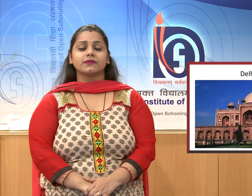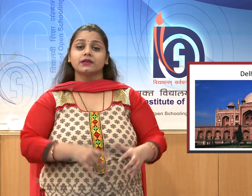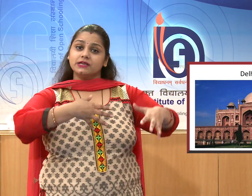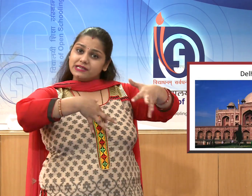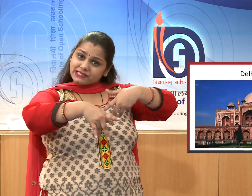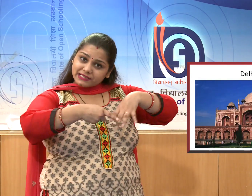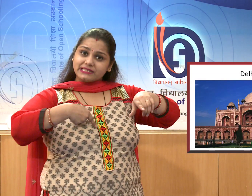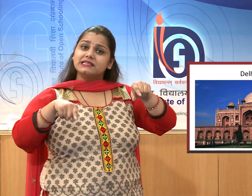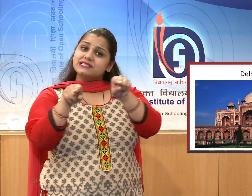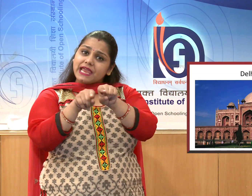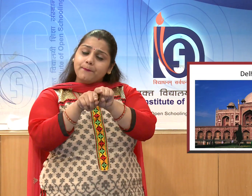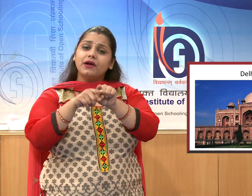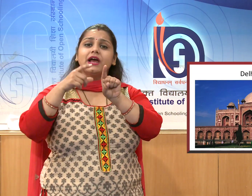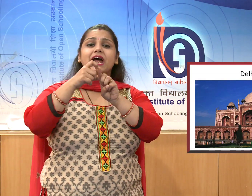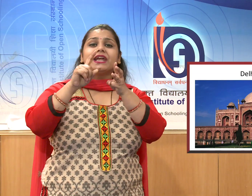Cities like Delhi,